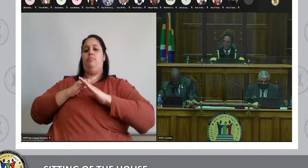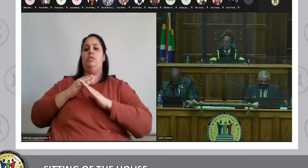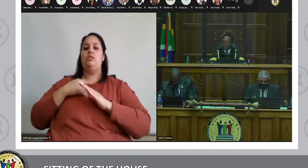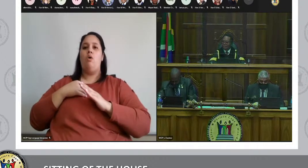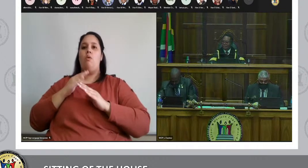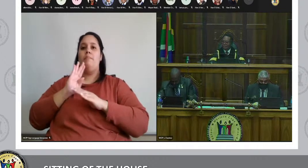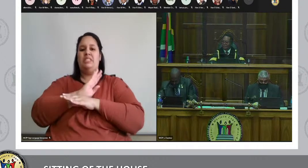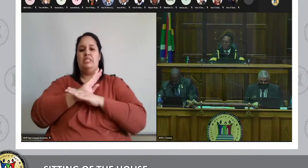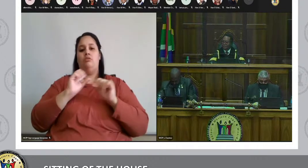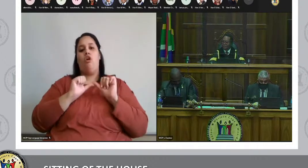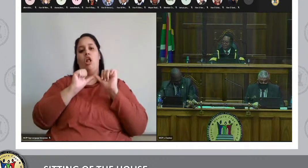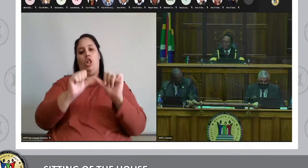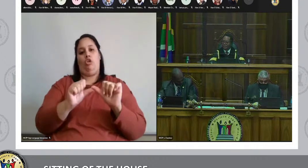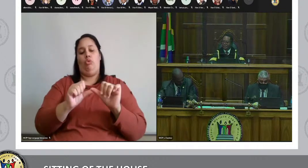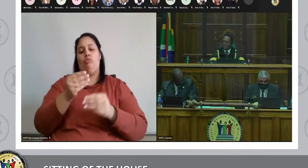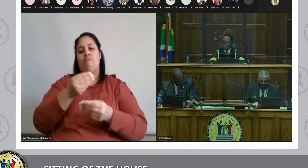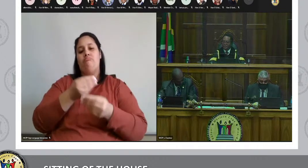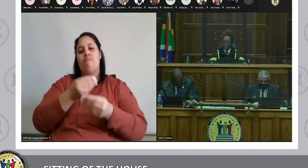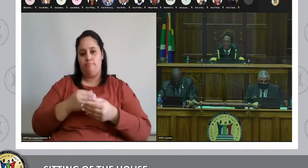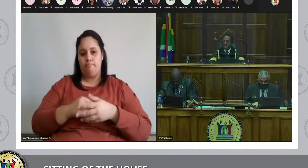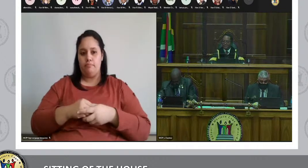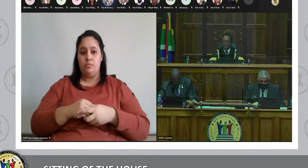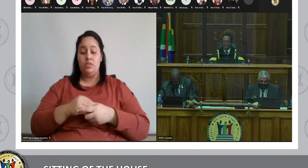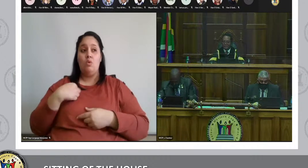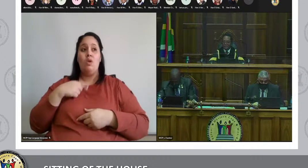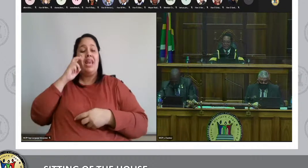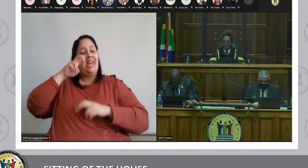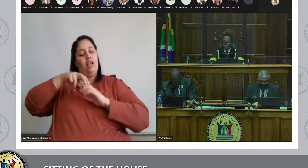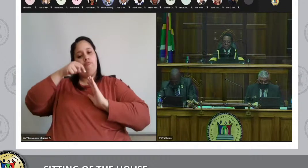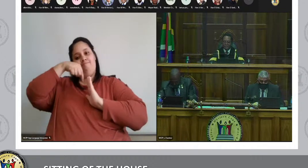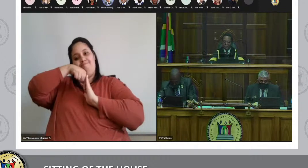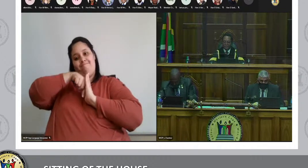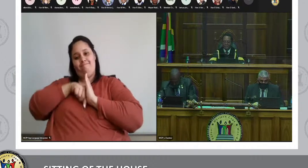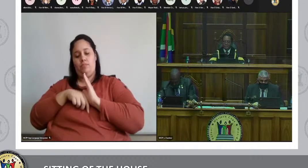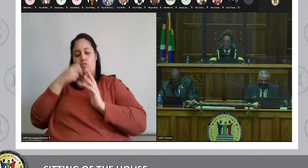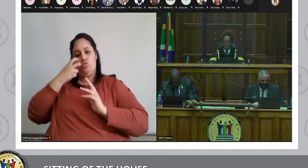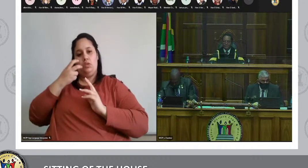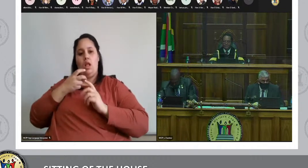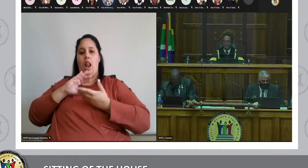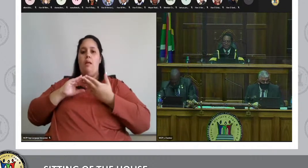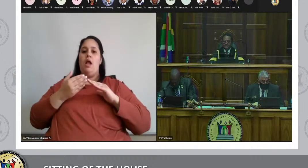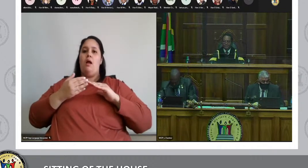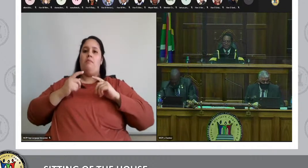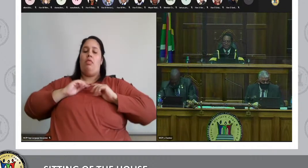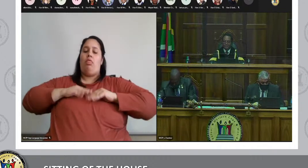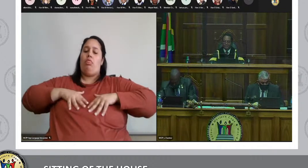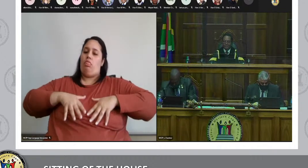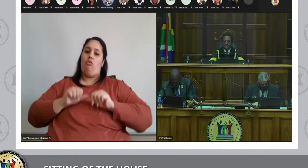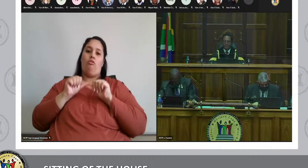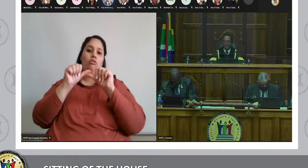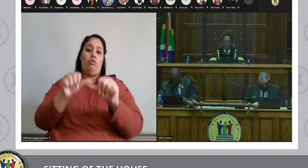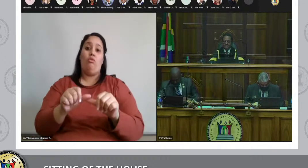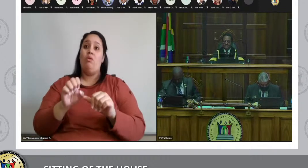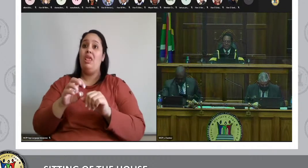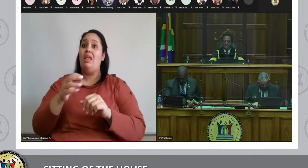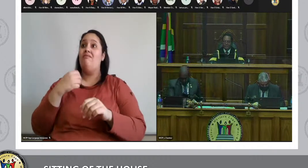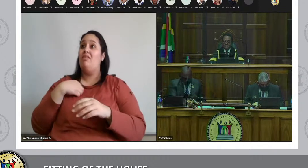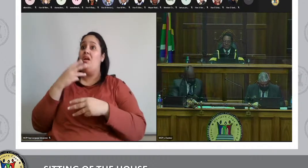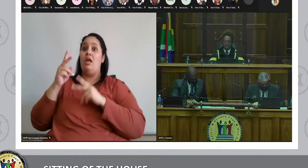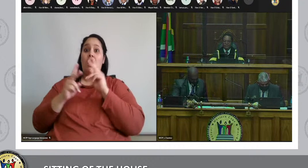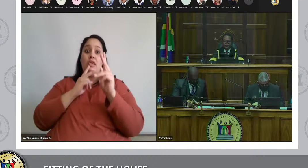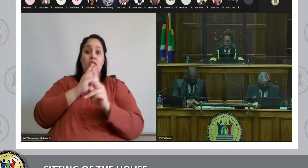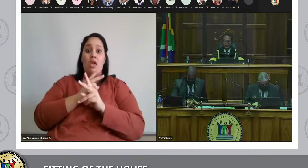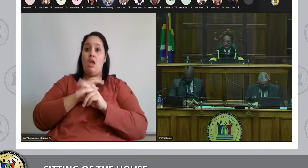allow complacency and fatigue to overcome us. If our third wave is not contained, we could face another shutdown of our economy and